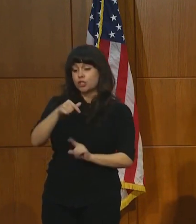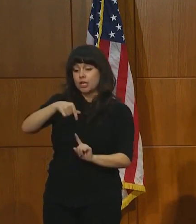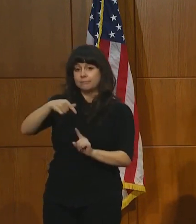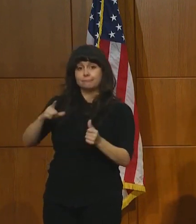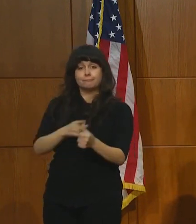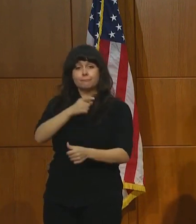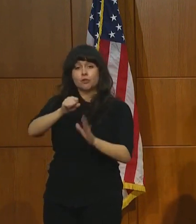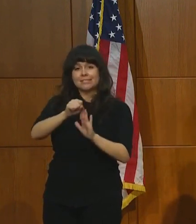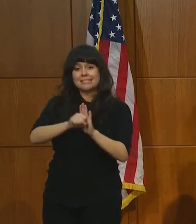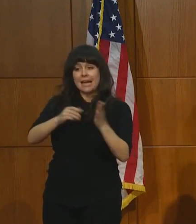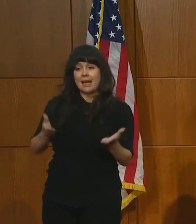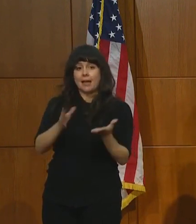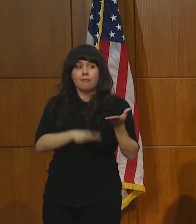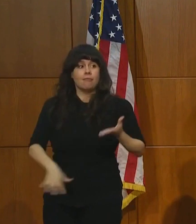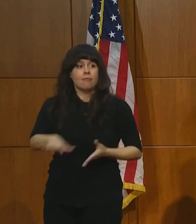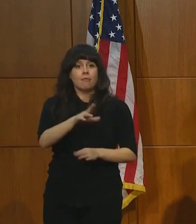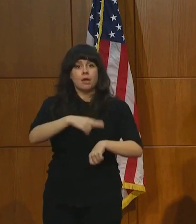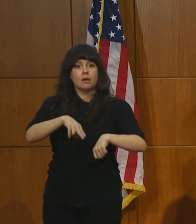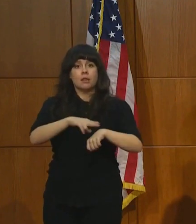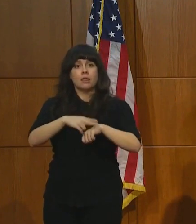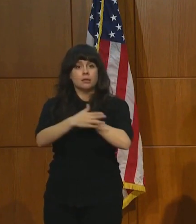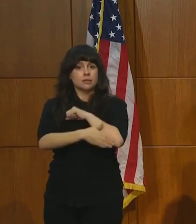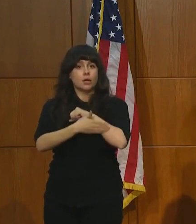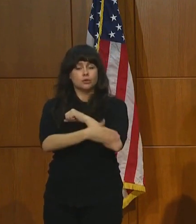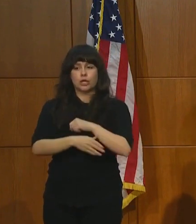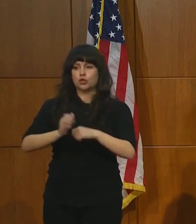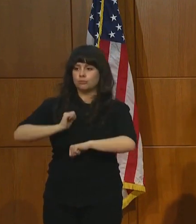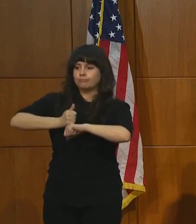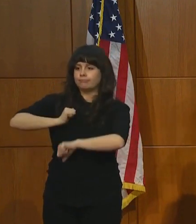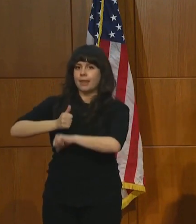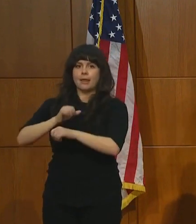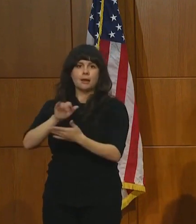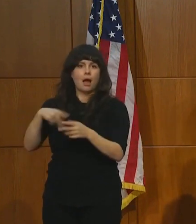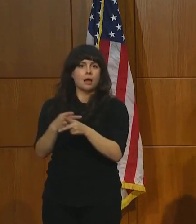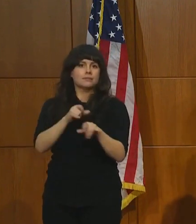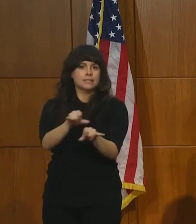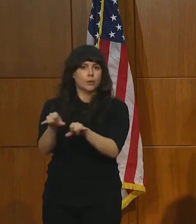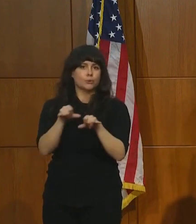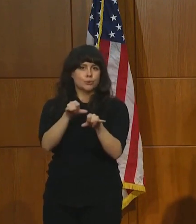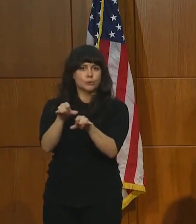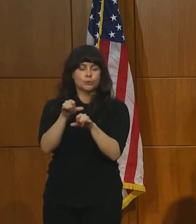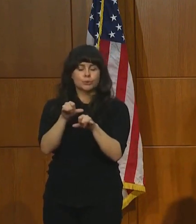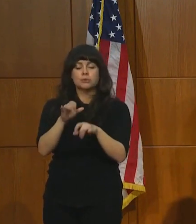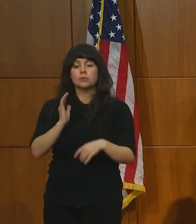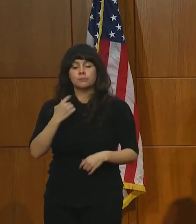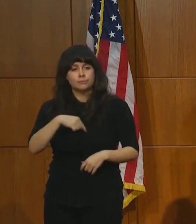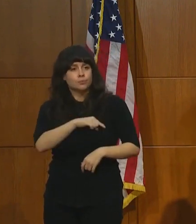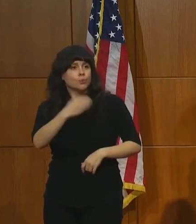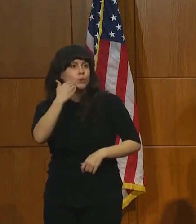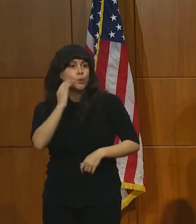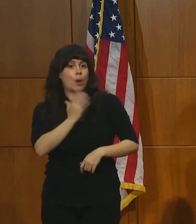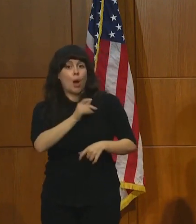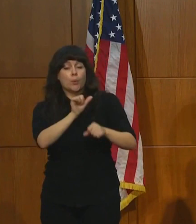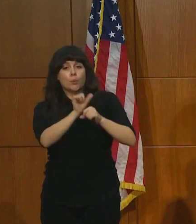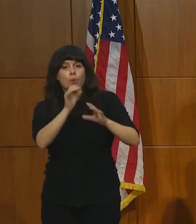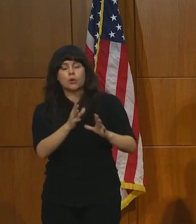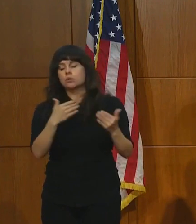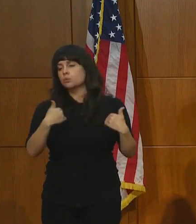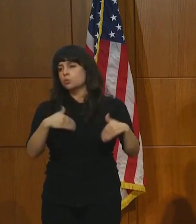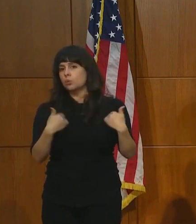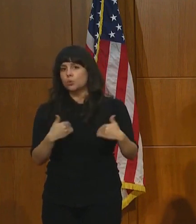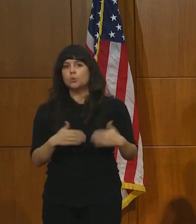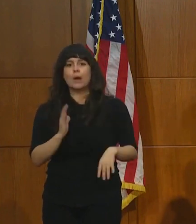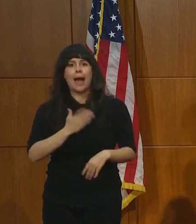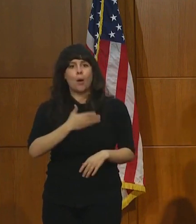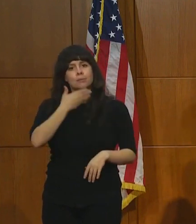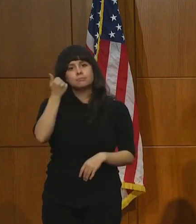in the nation to create such standards in this crisis. We know that our workers are our greatest asset, and